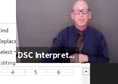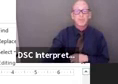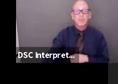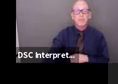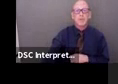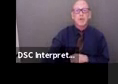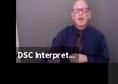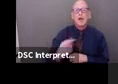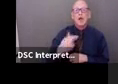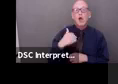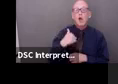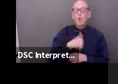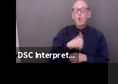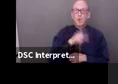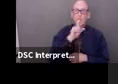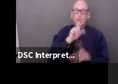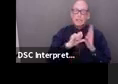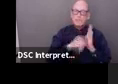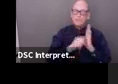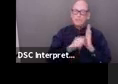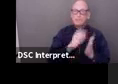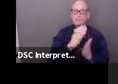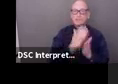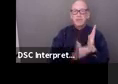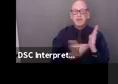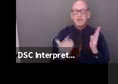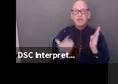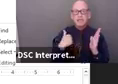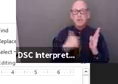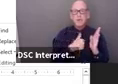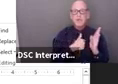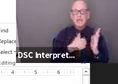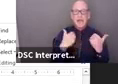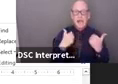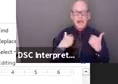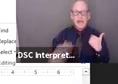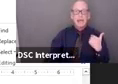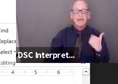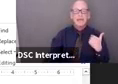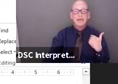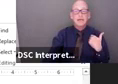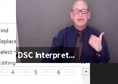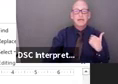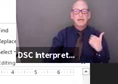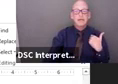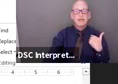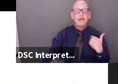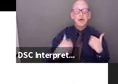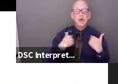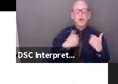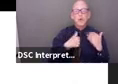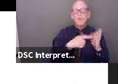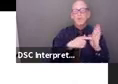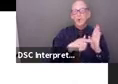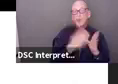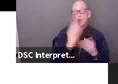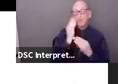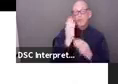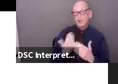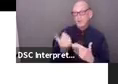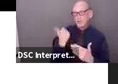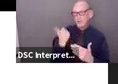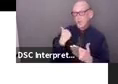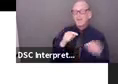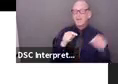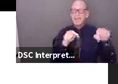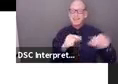We're really reiterating some of the things that we've had and we've talked about, and we've shown you some of this information in the past. And so